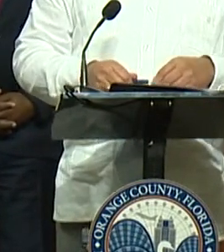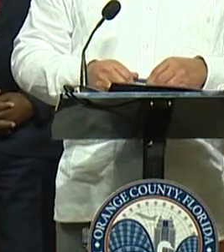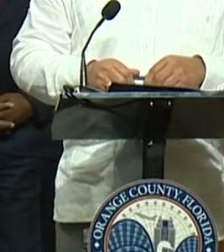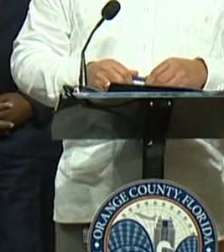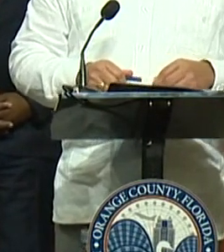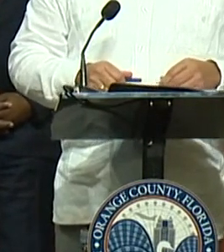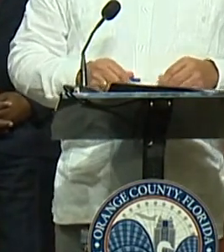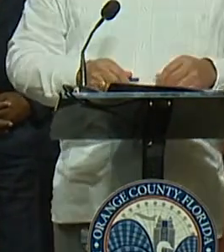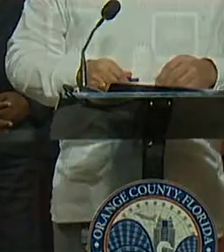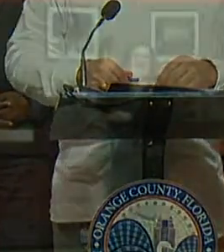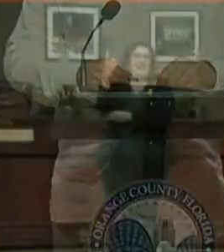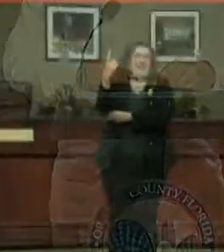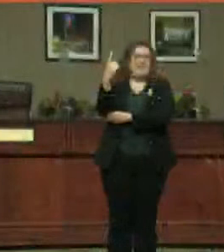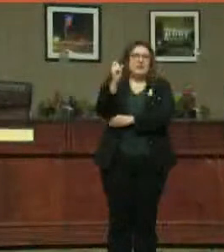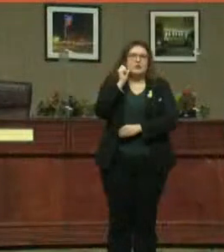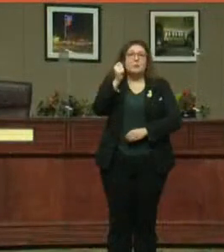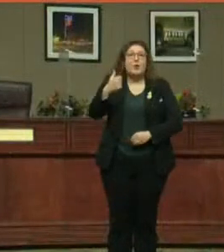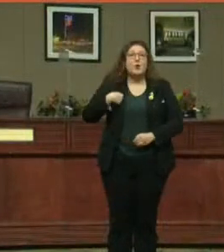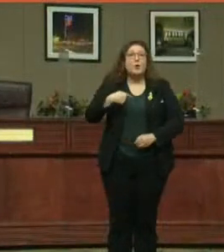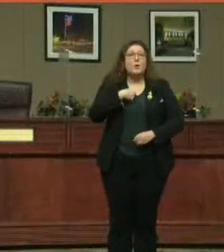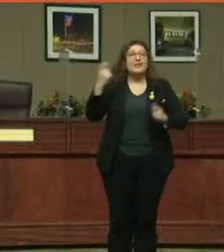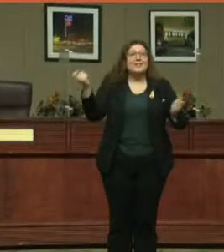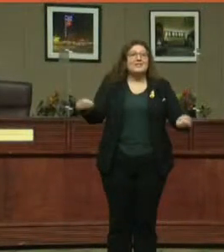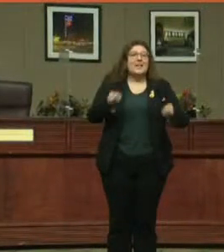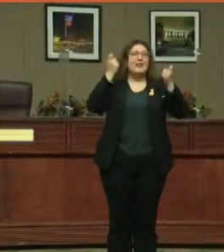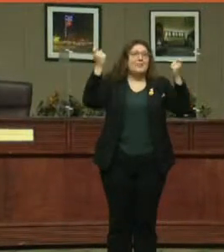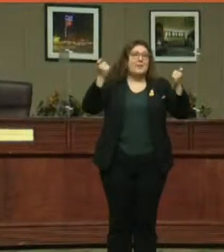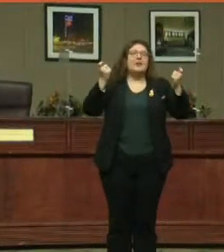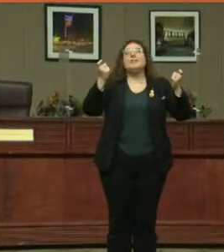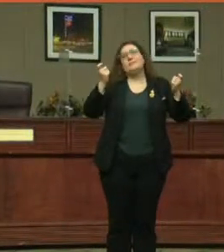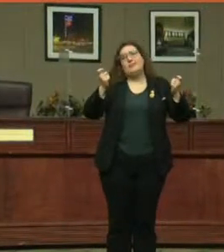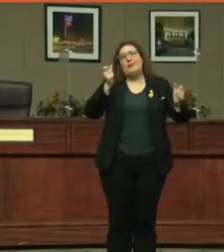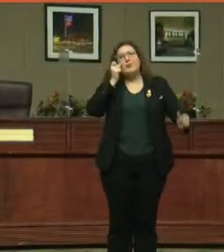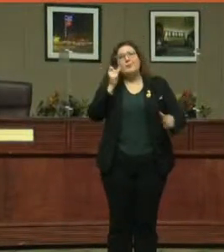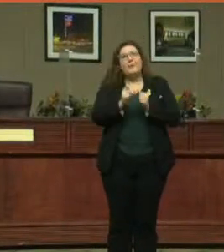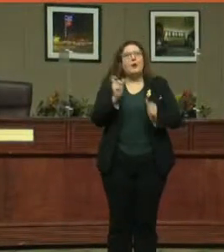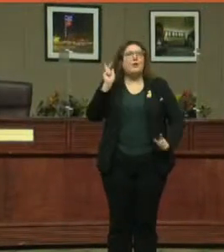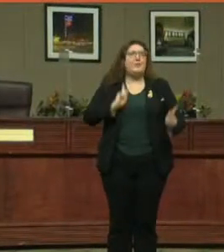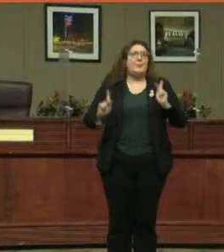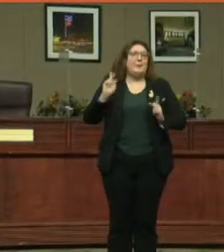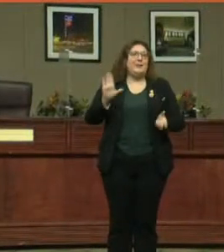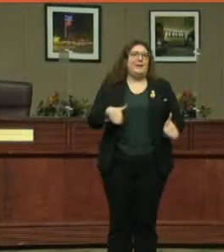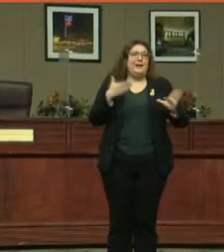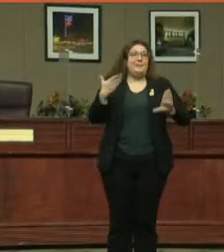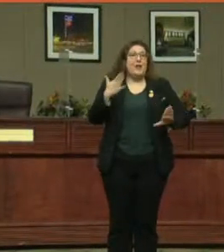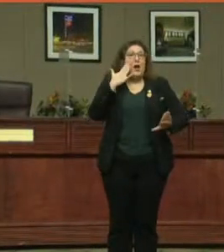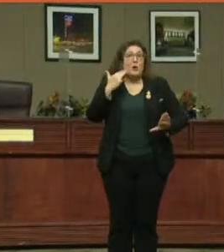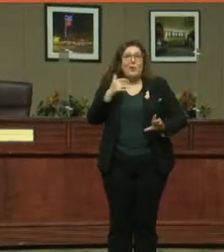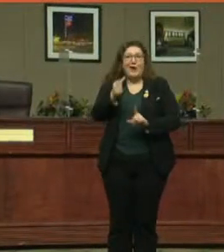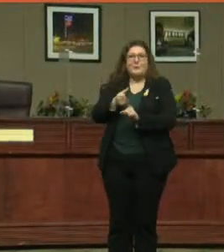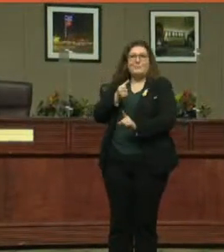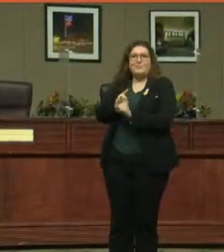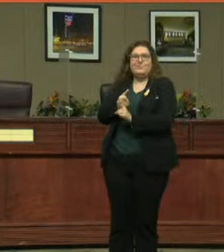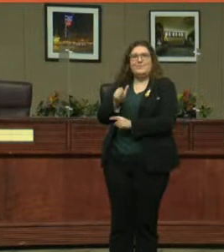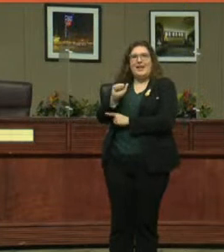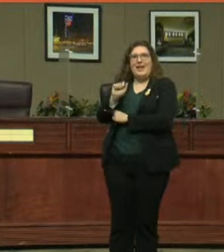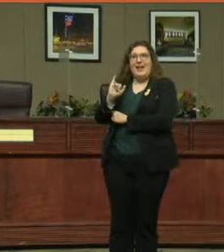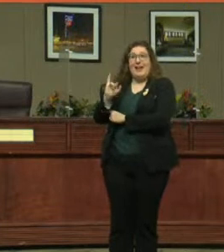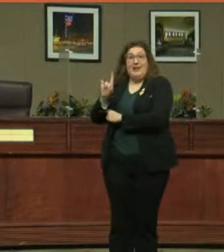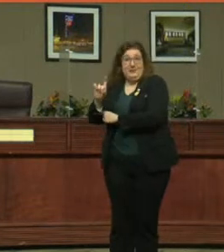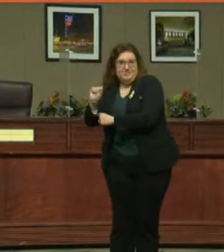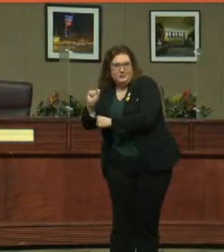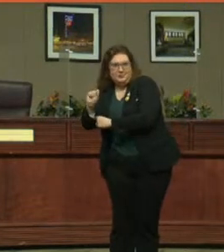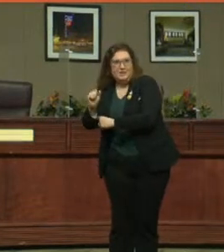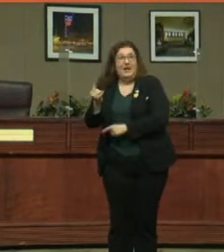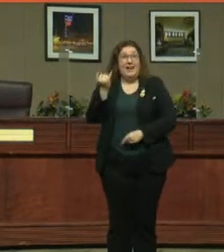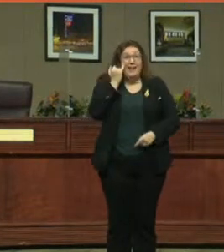we celebrate the life of those who have died and encourage those who have the disease to continue to